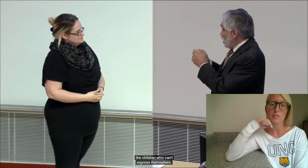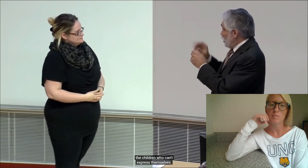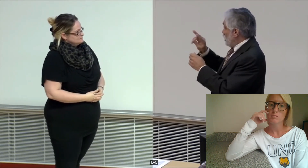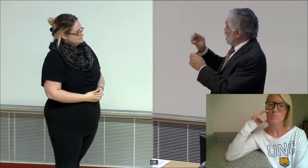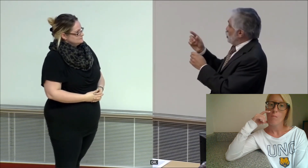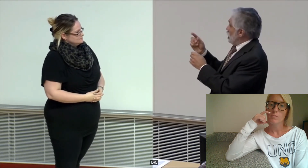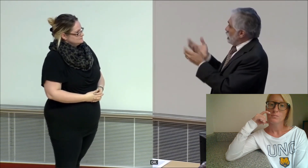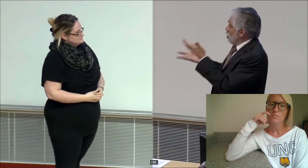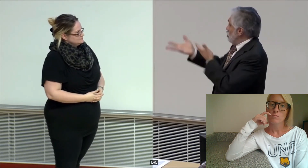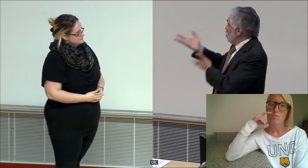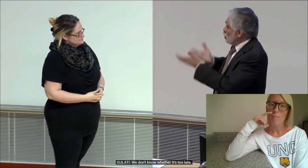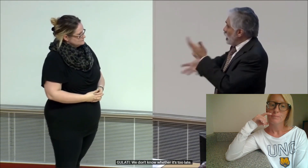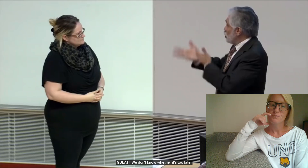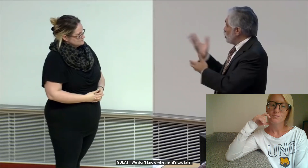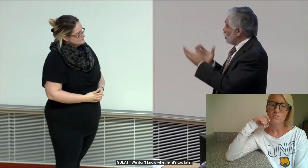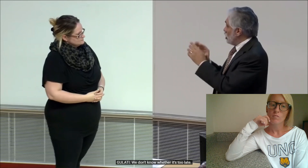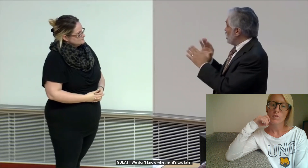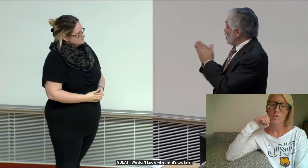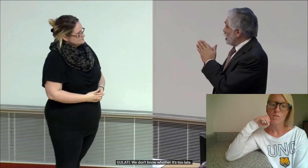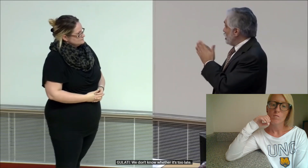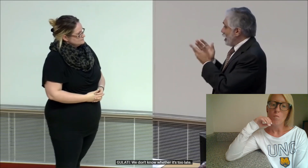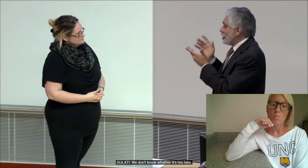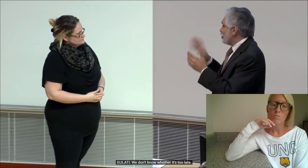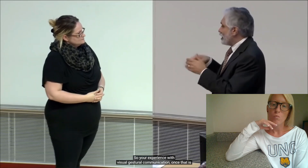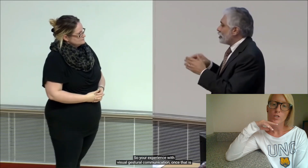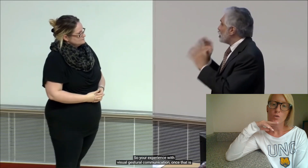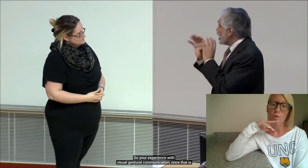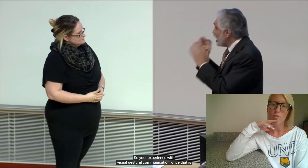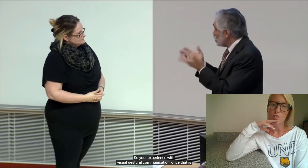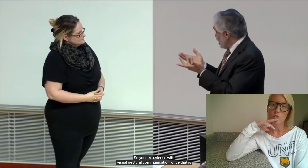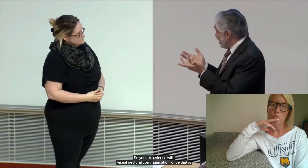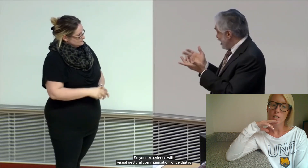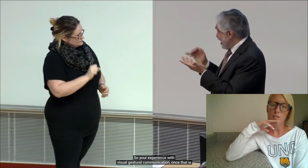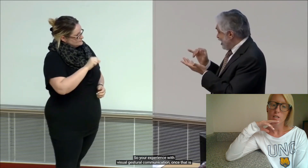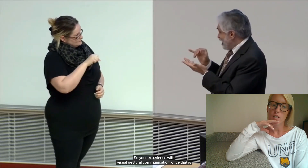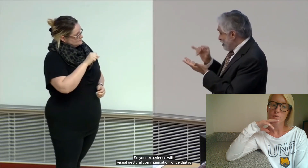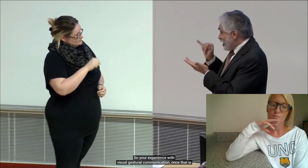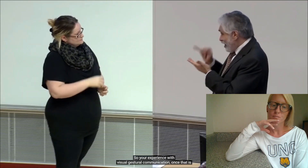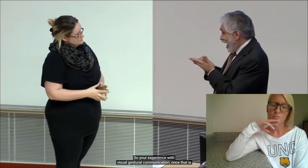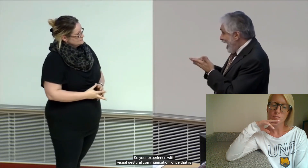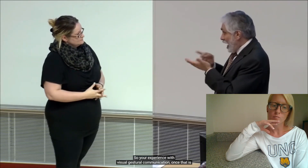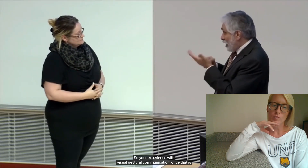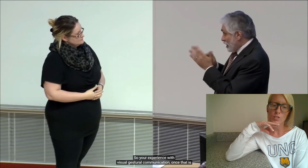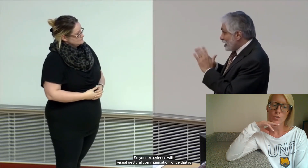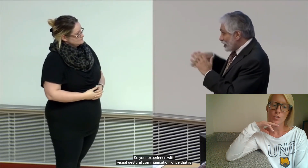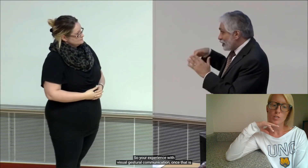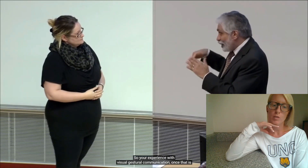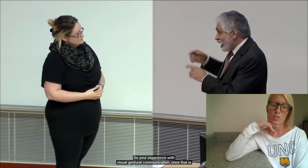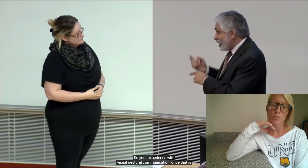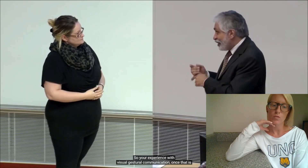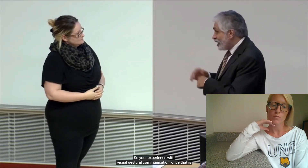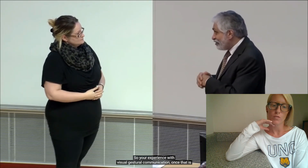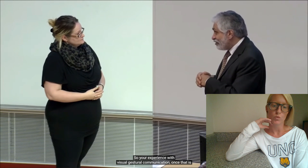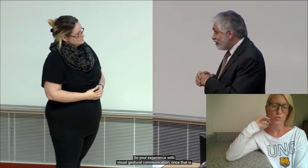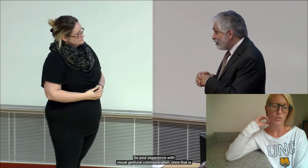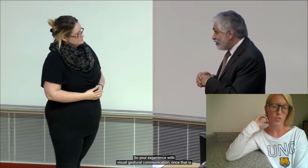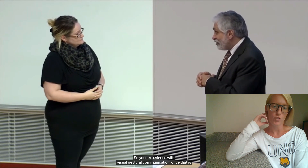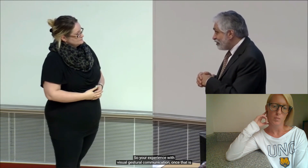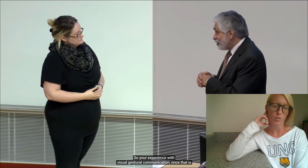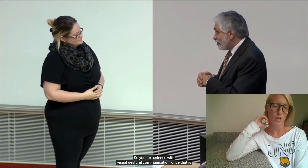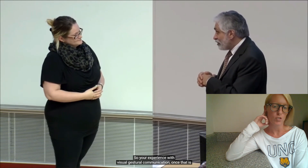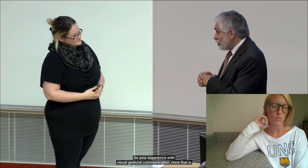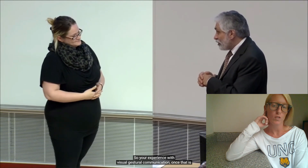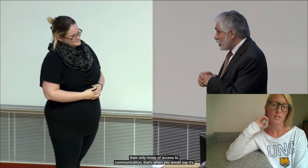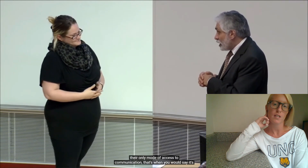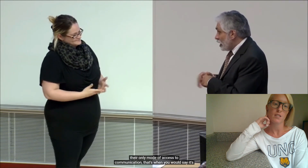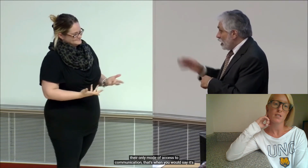express themselves. We don't know when it's too late. We don't know whether it's So too your late yet. experience with So visual, your experience gestural with communication, visual